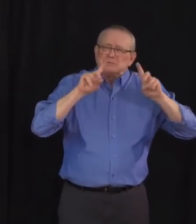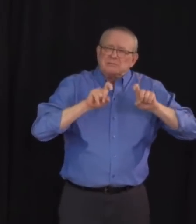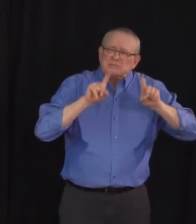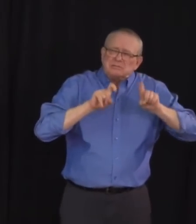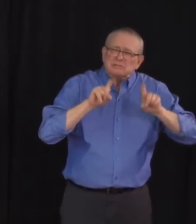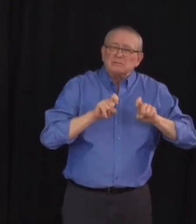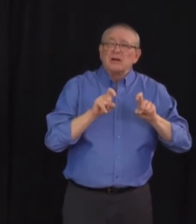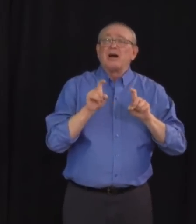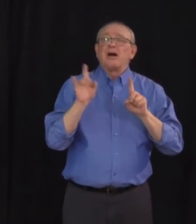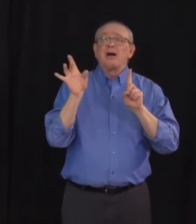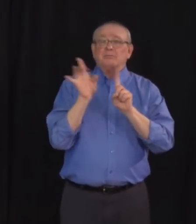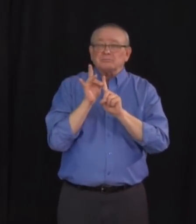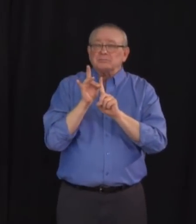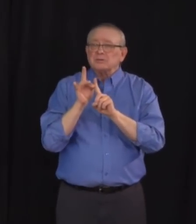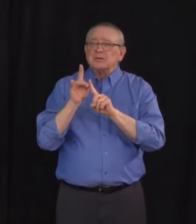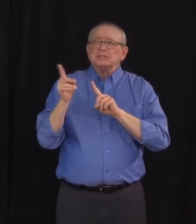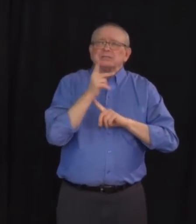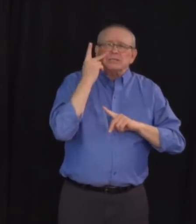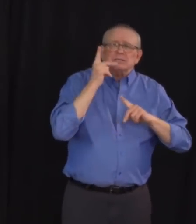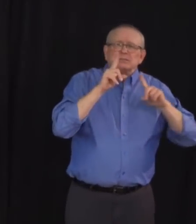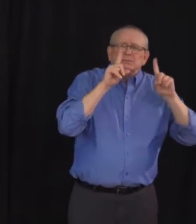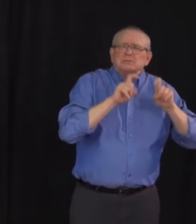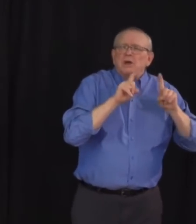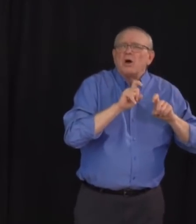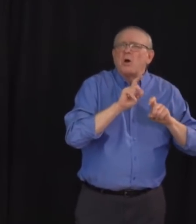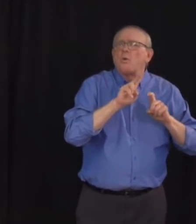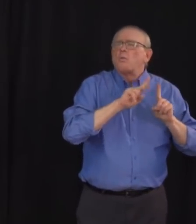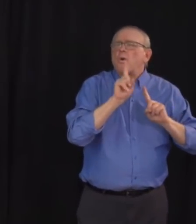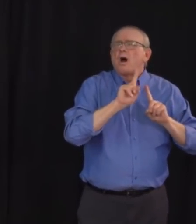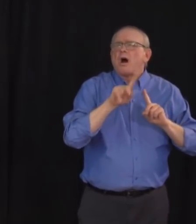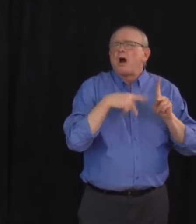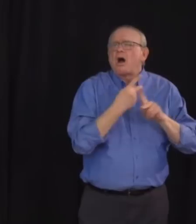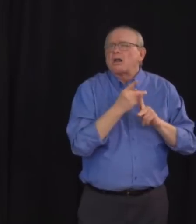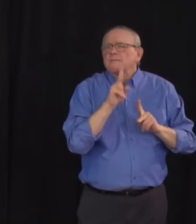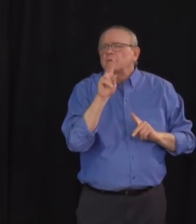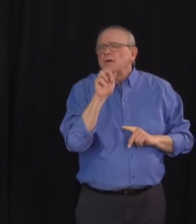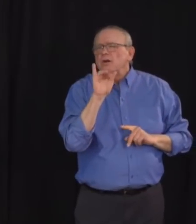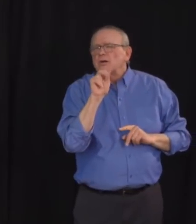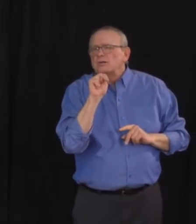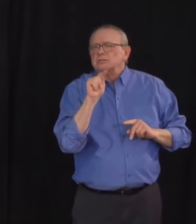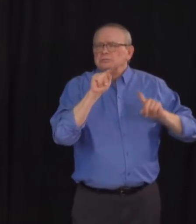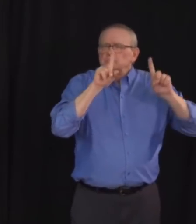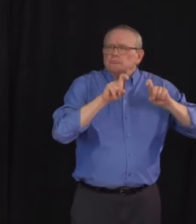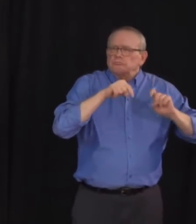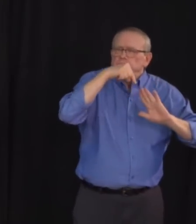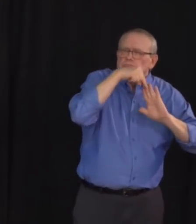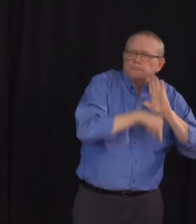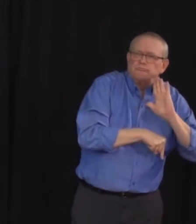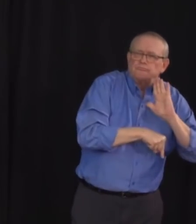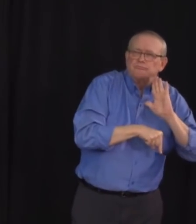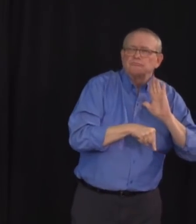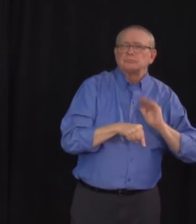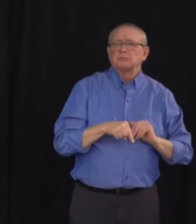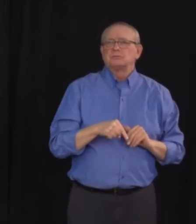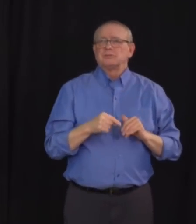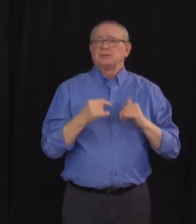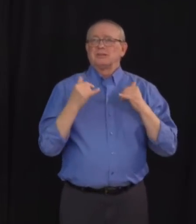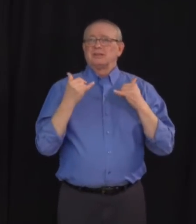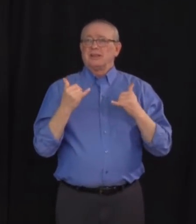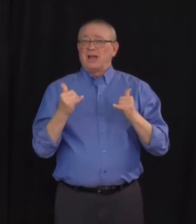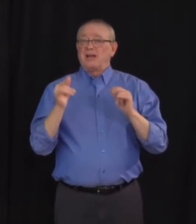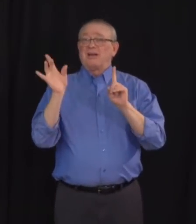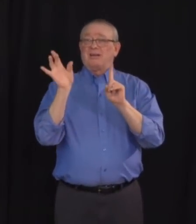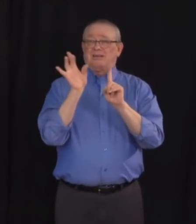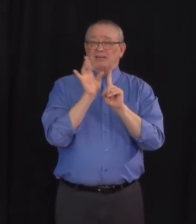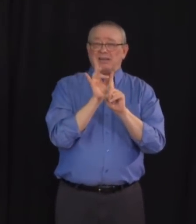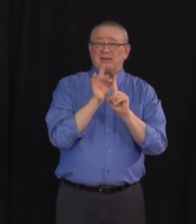cases that are variants of concern is higher at 1.4% of all positive tests. Specifically,